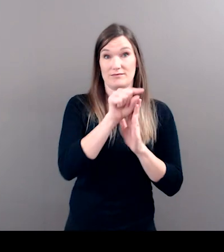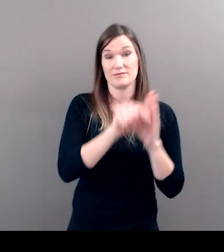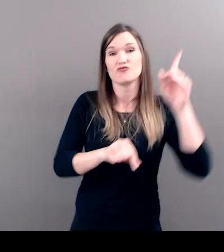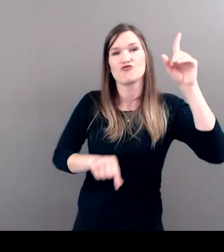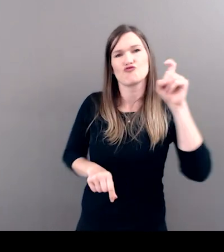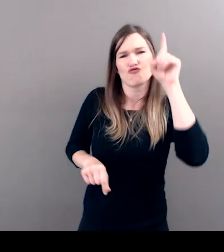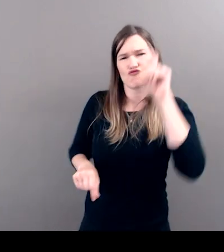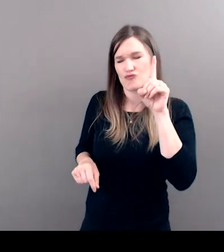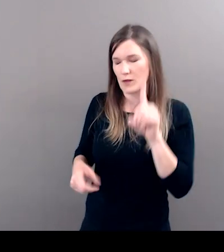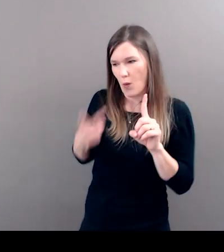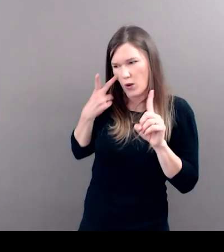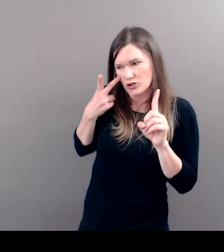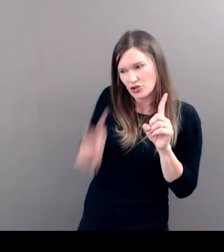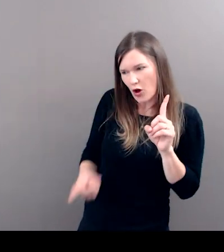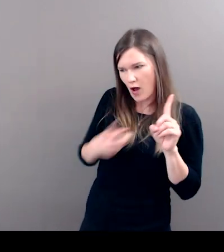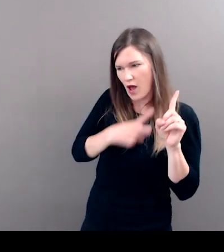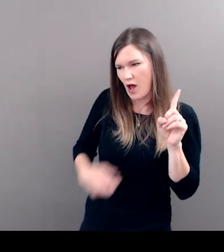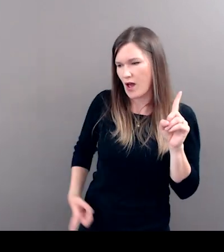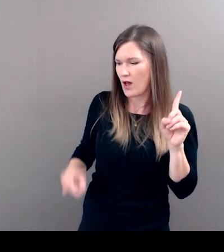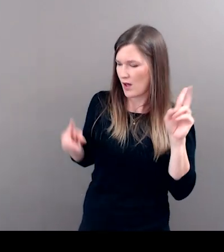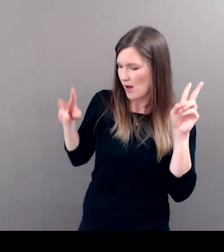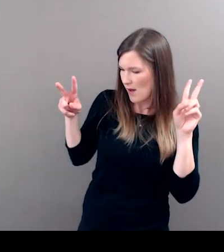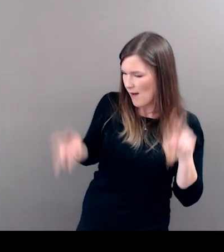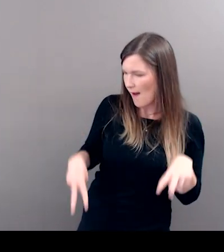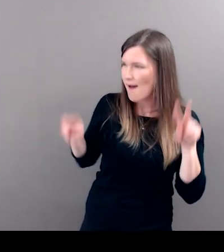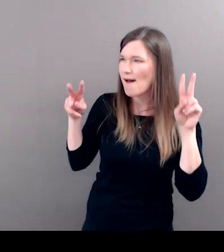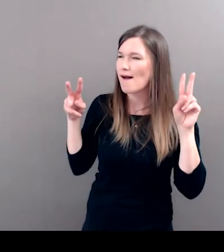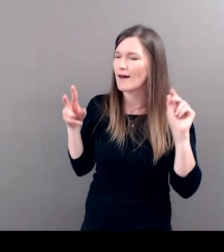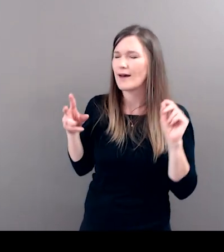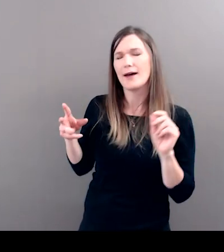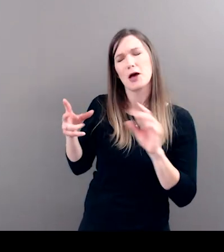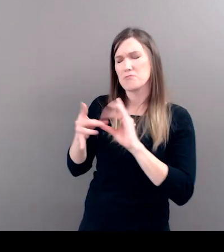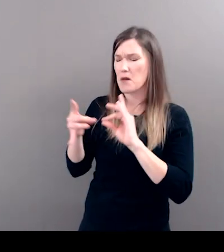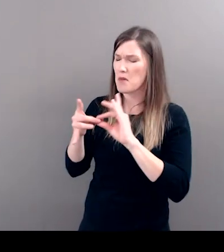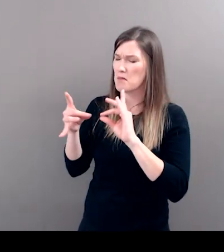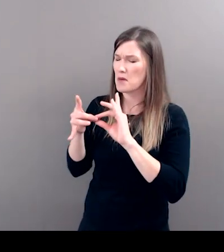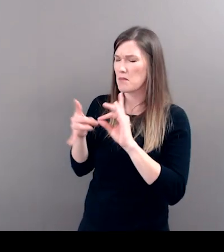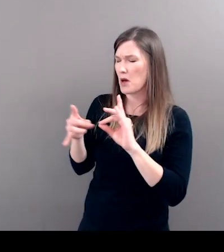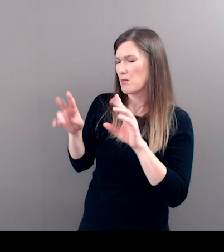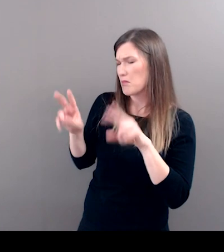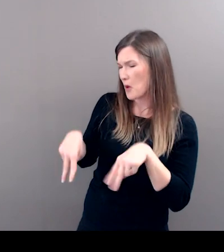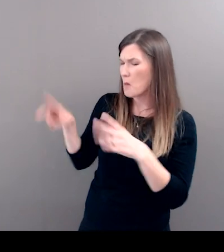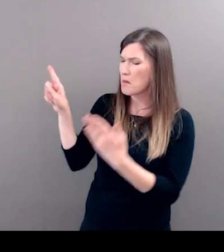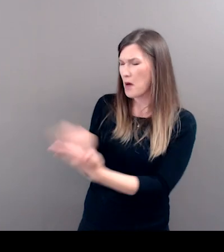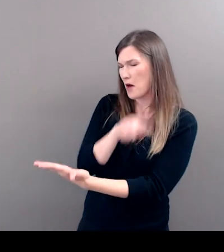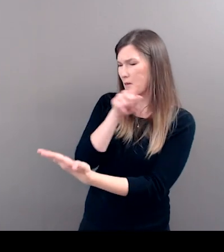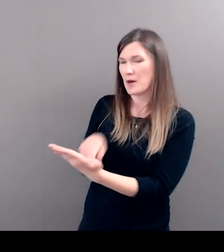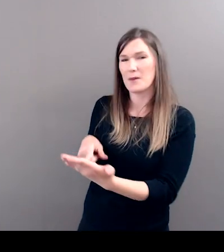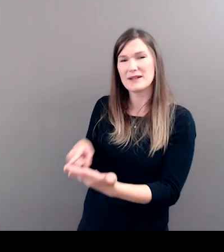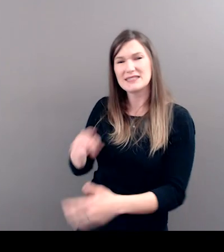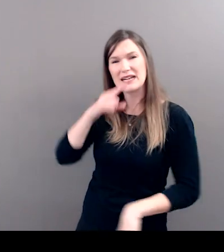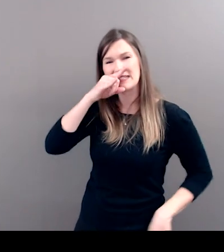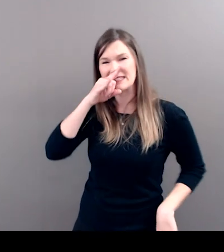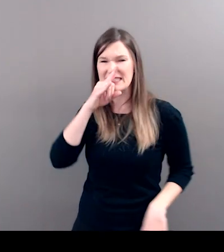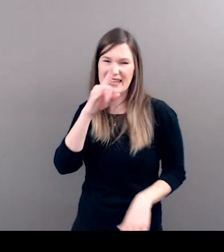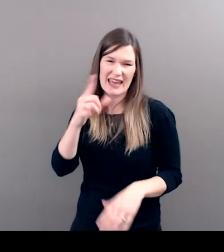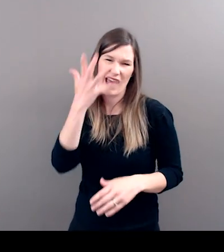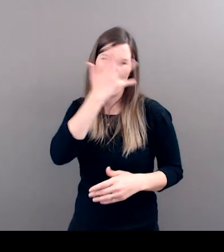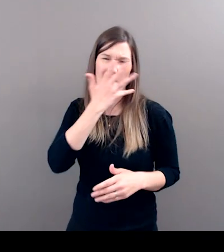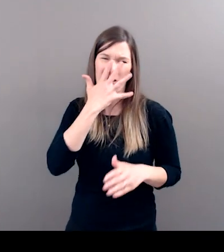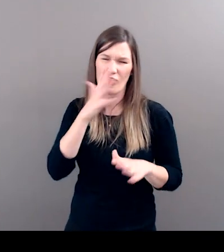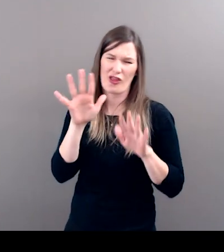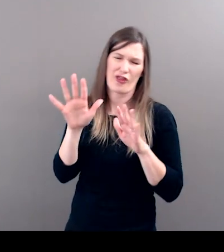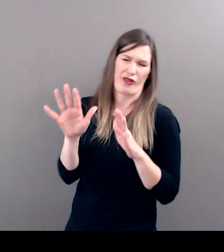he disdained him, looked down on him, disrespected him, for he was only a kid, ruddy and good looking. He hadn't shaved yet. He had his